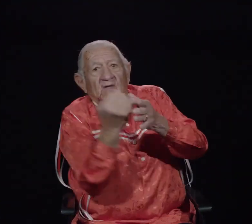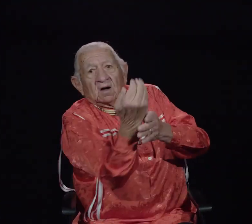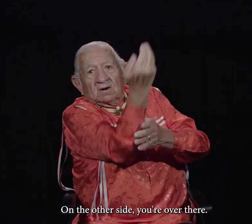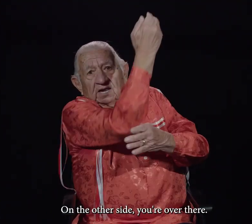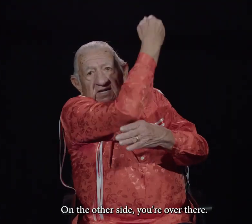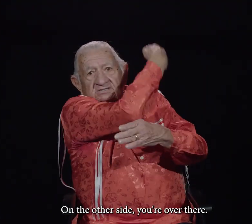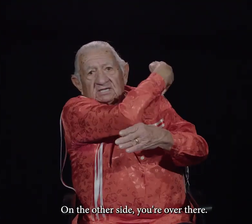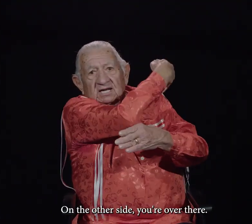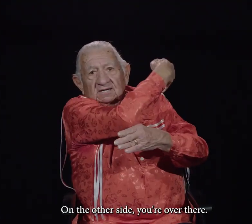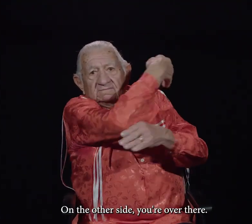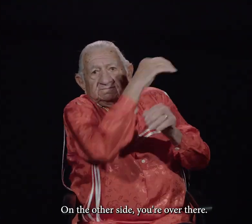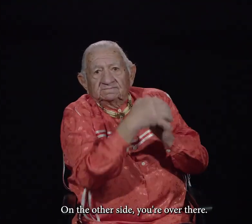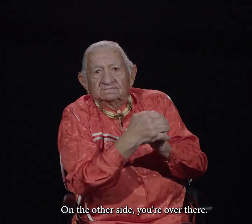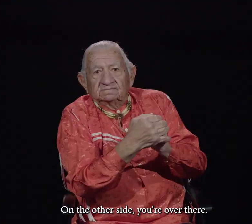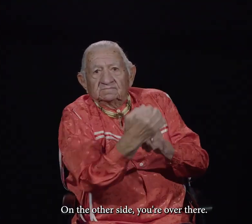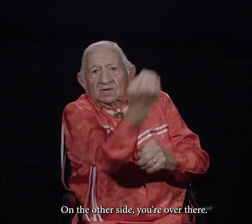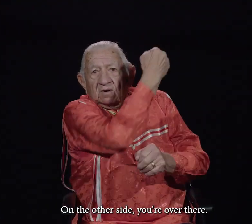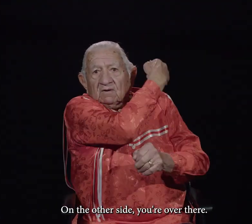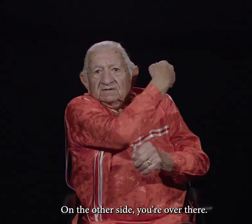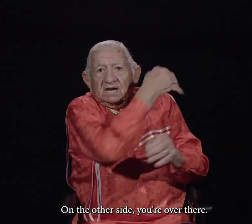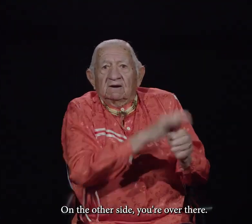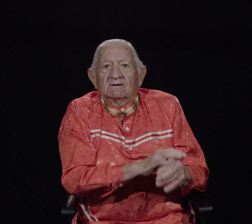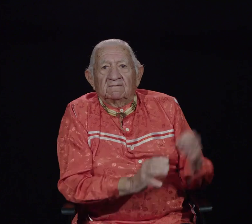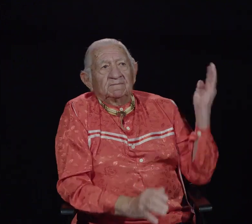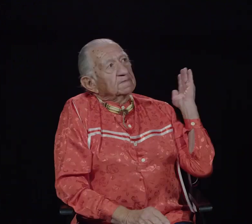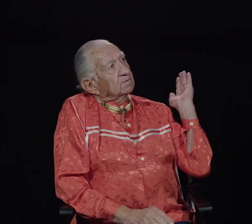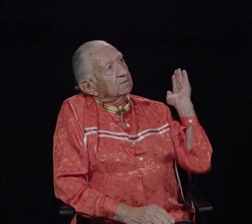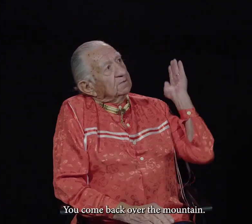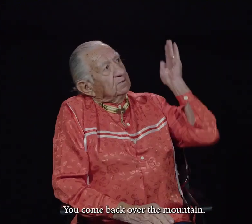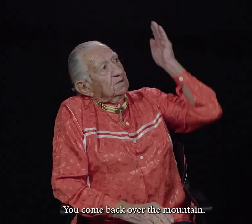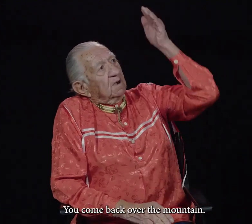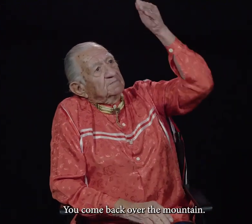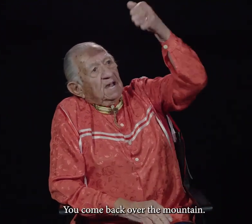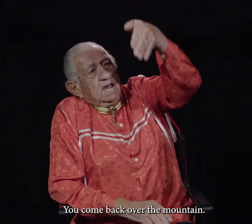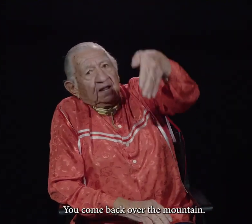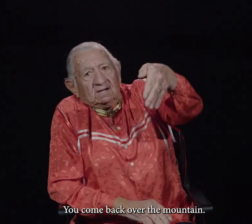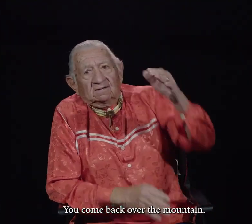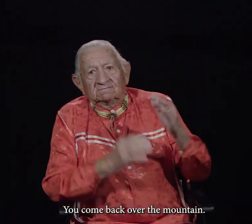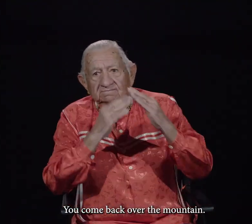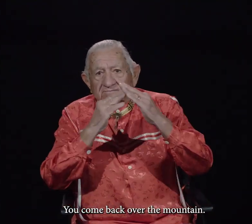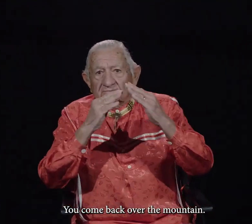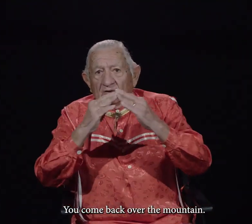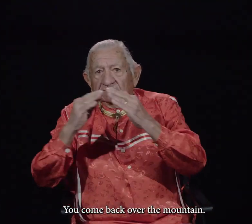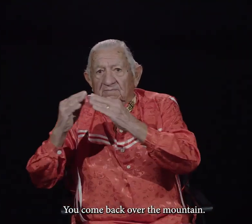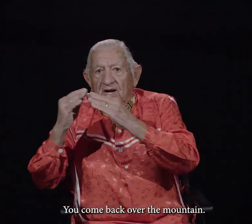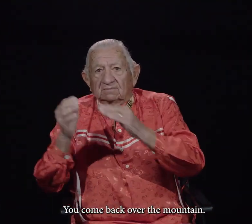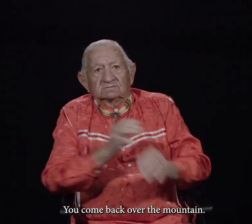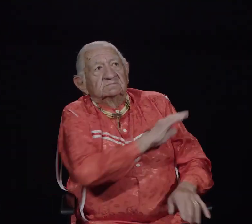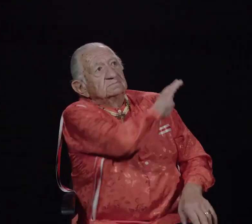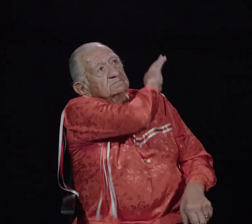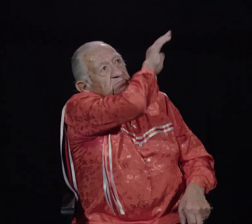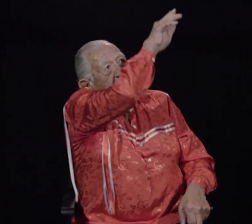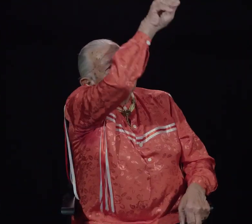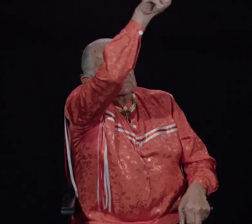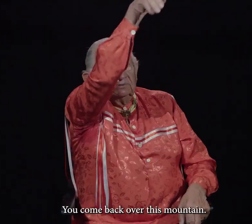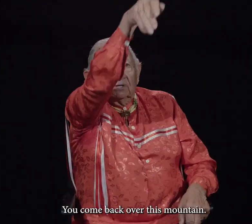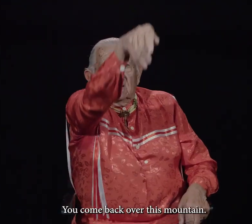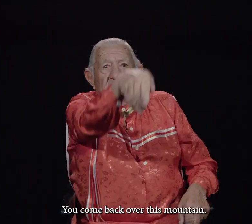On the other side, you're over there. You come back over the mountain. You come